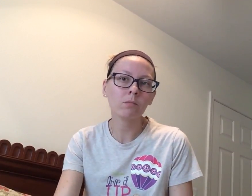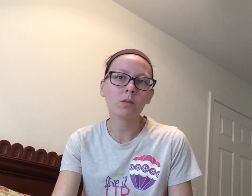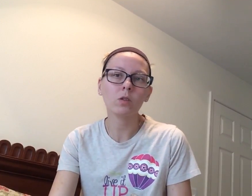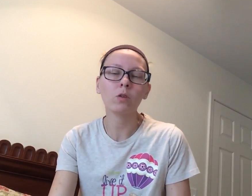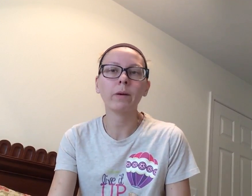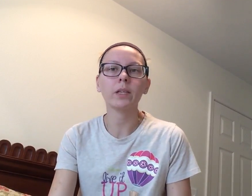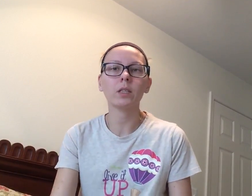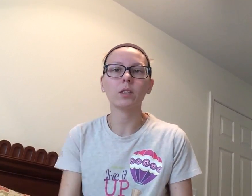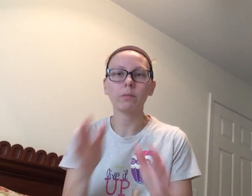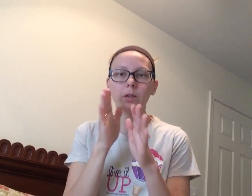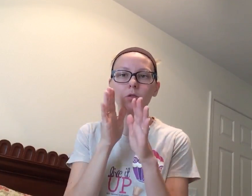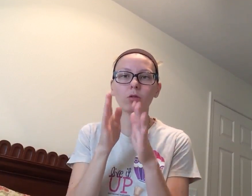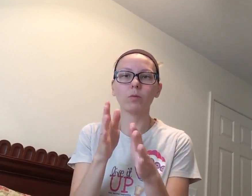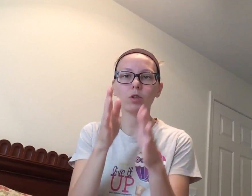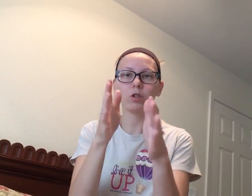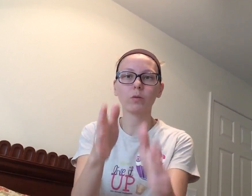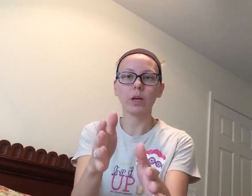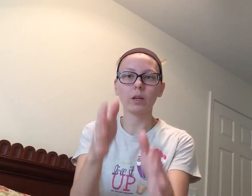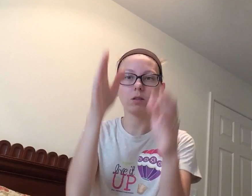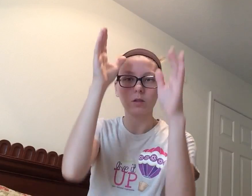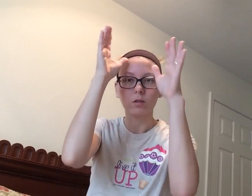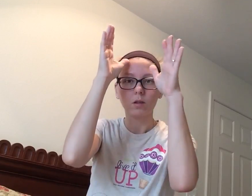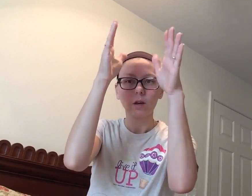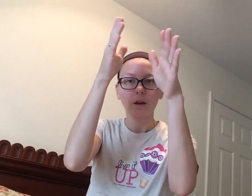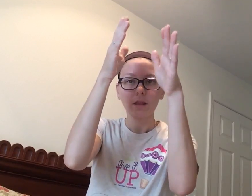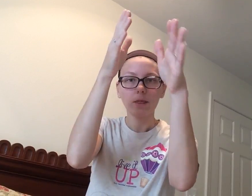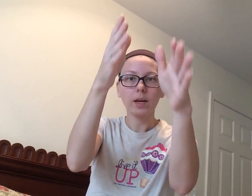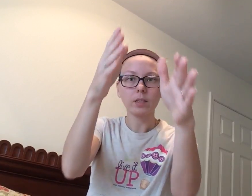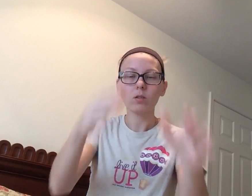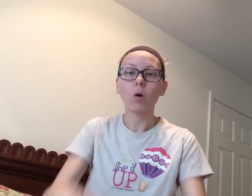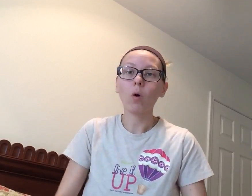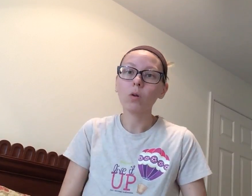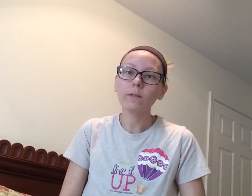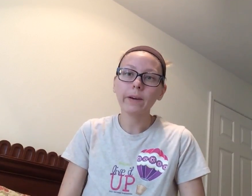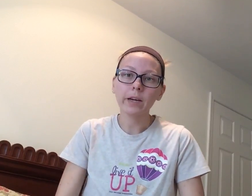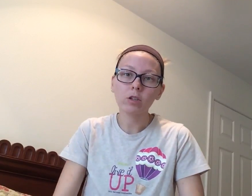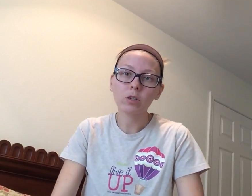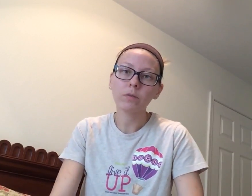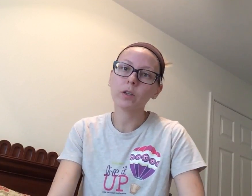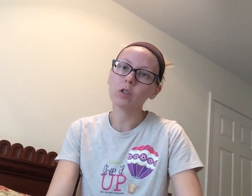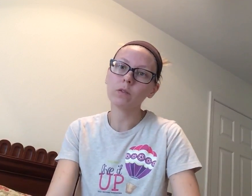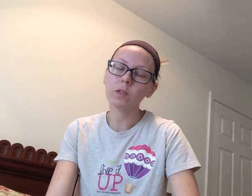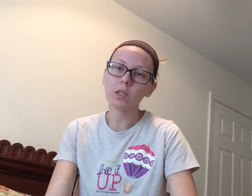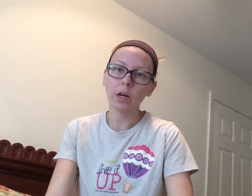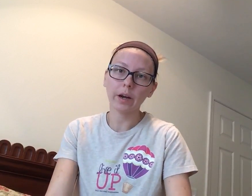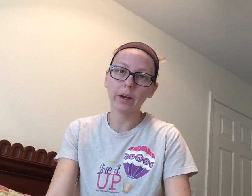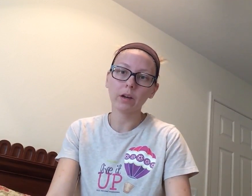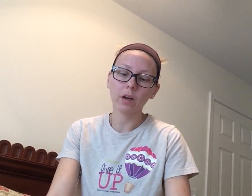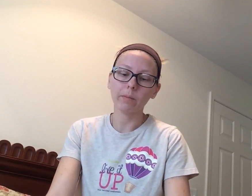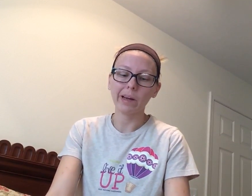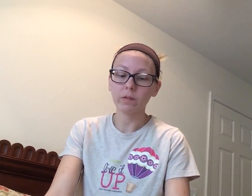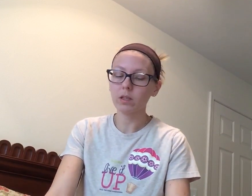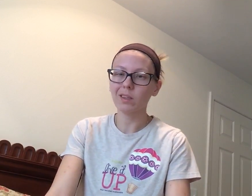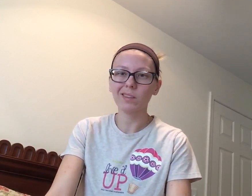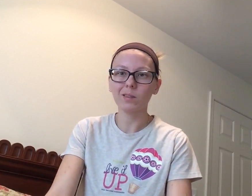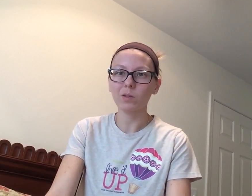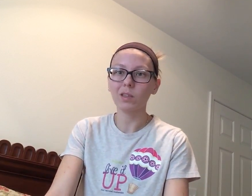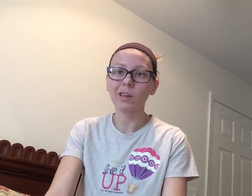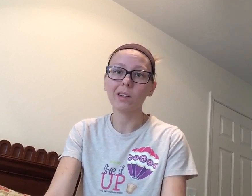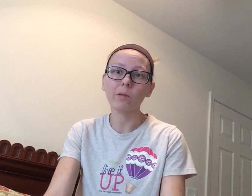Sometimes you might see somebody do it with 2 hands. That's an old-fashioned version of the sign. I haven't seen that since I was a kid, or